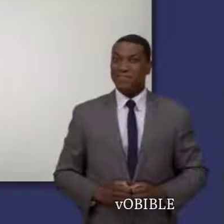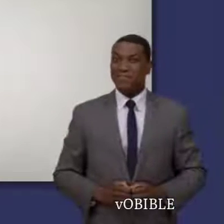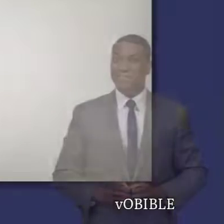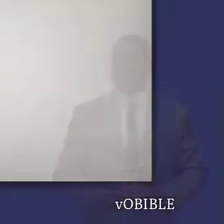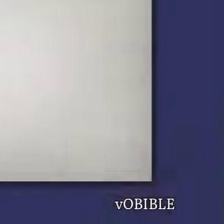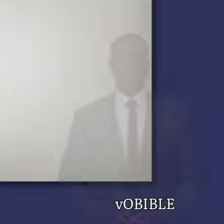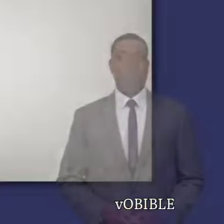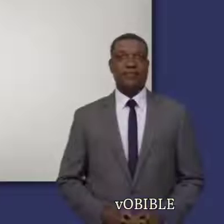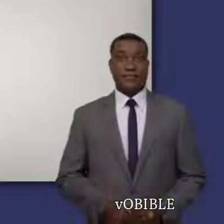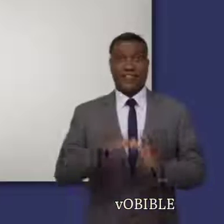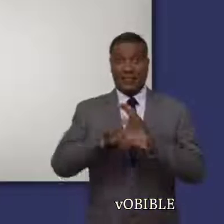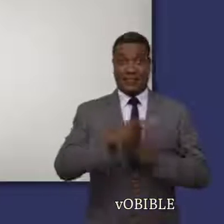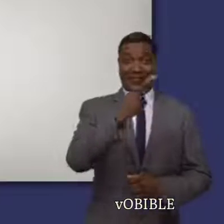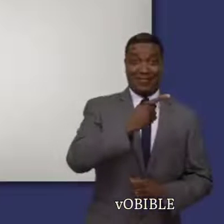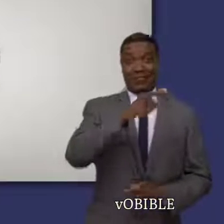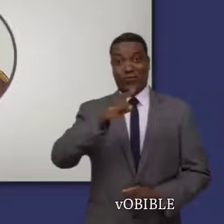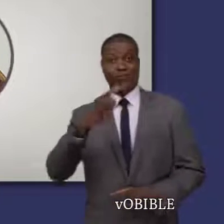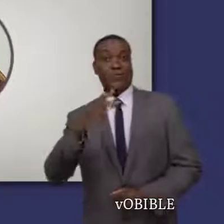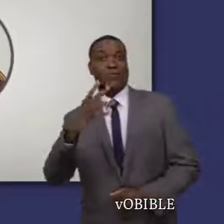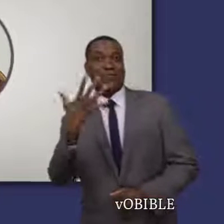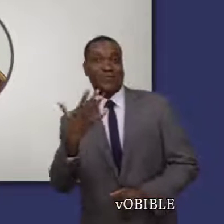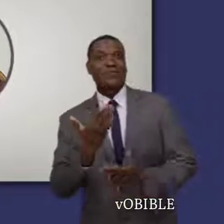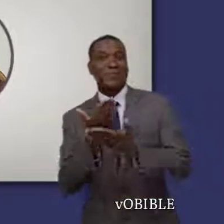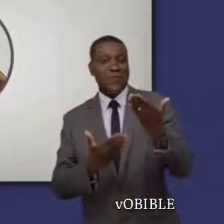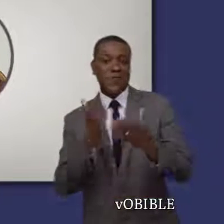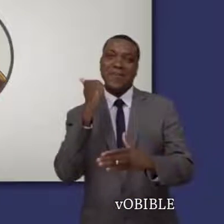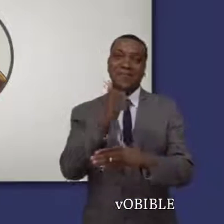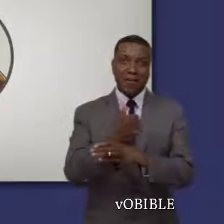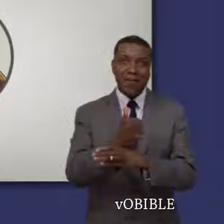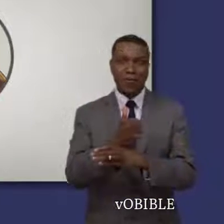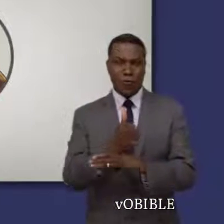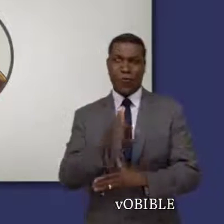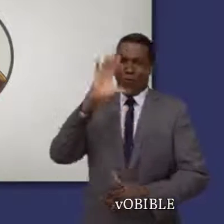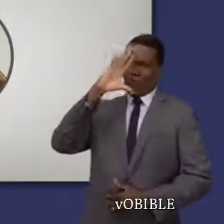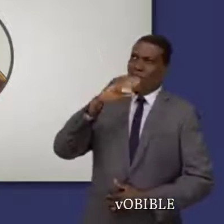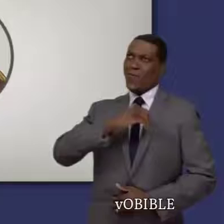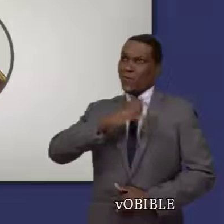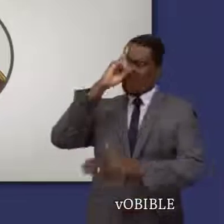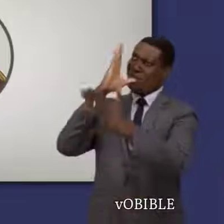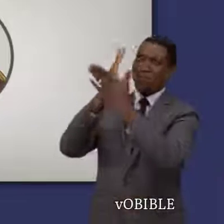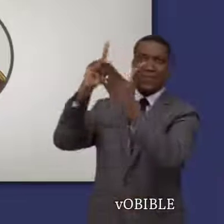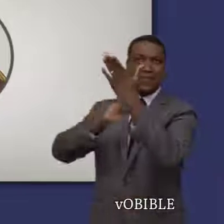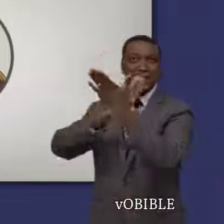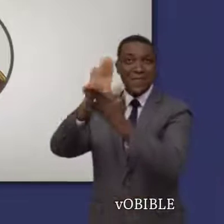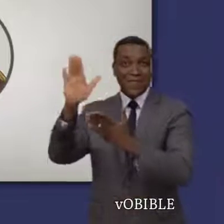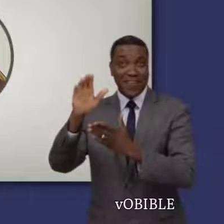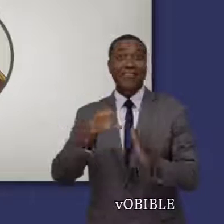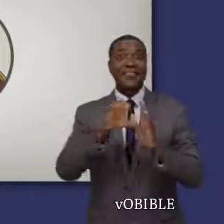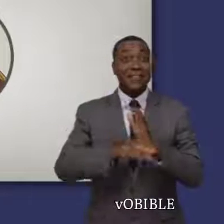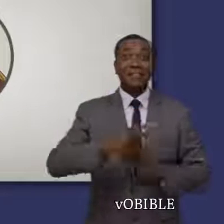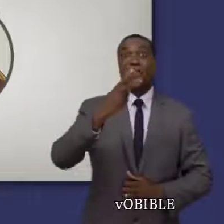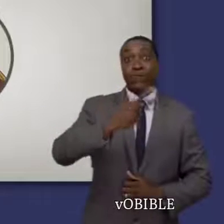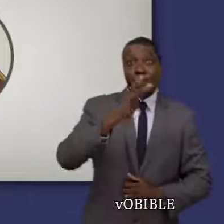Chapters 11 to 25 focus on Abraham, a man of faith. In chapter